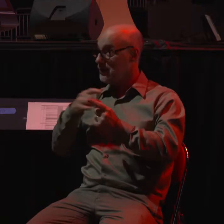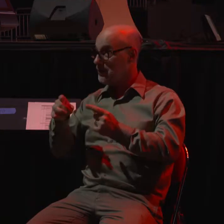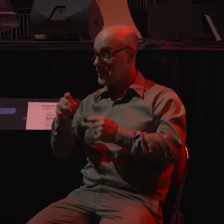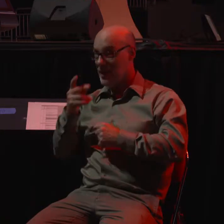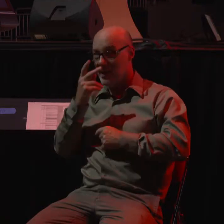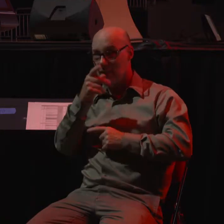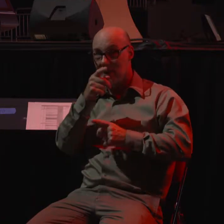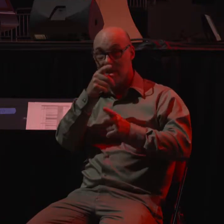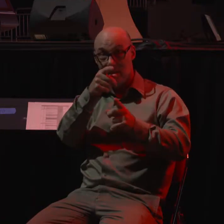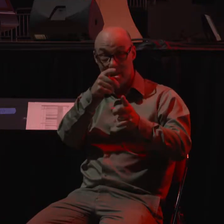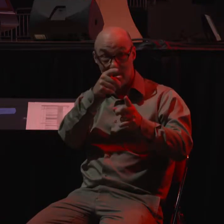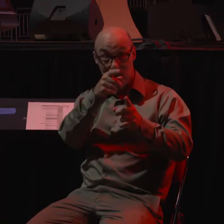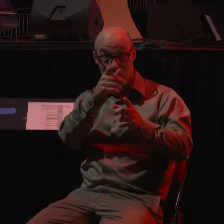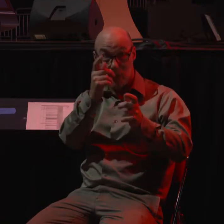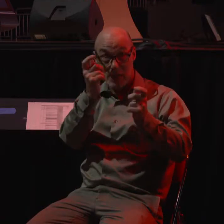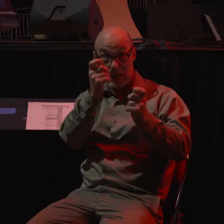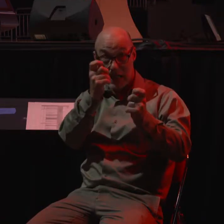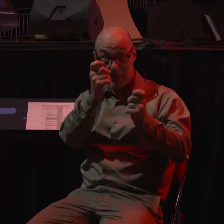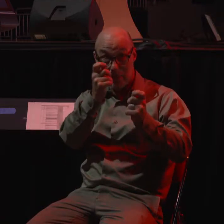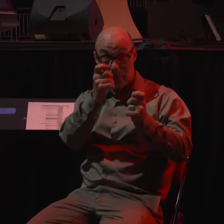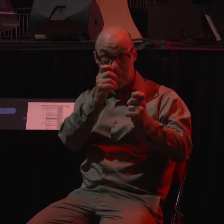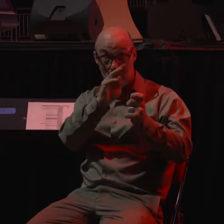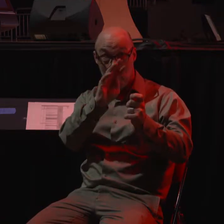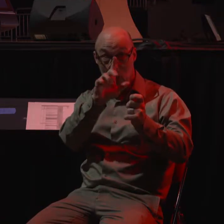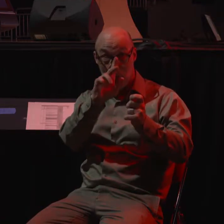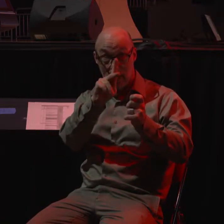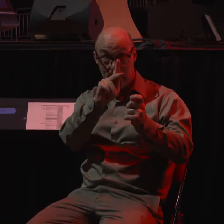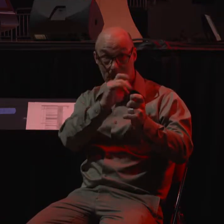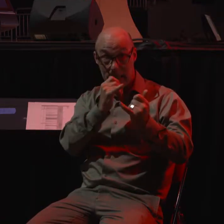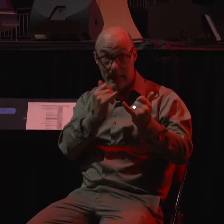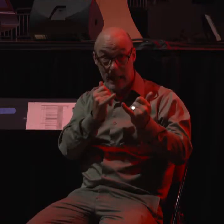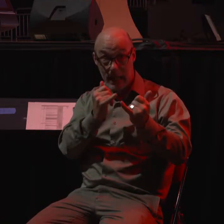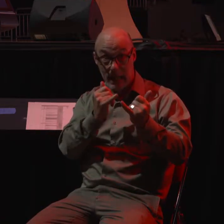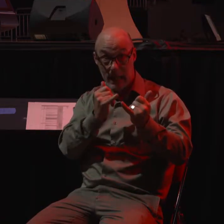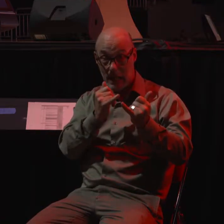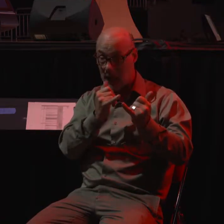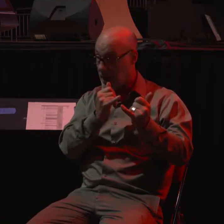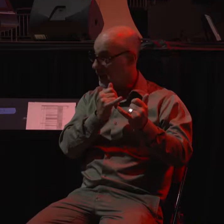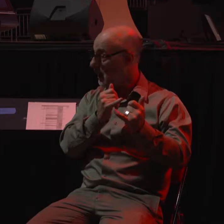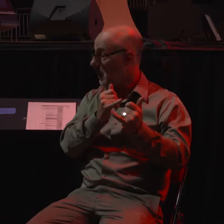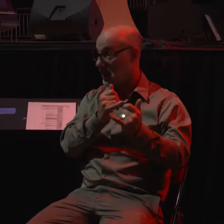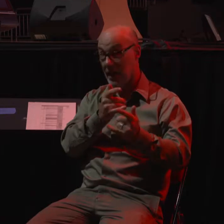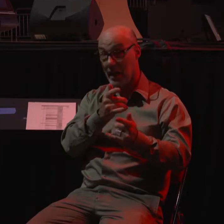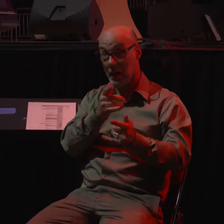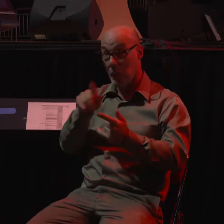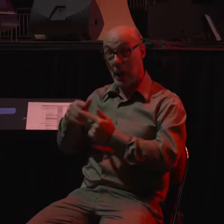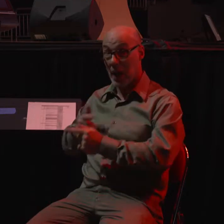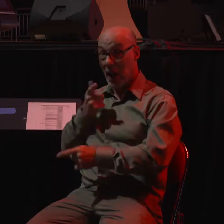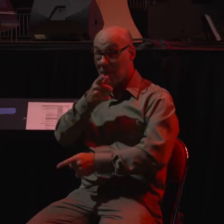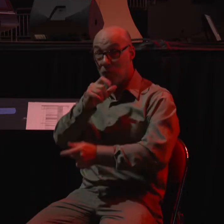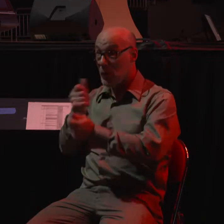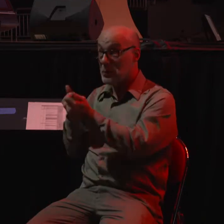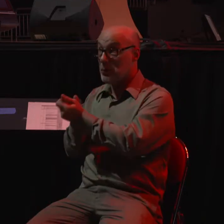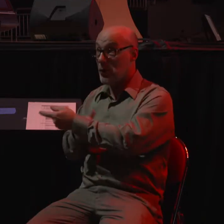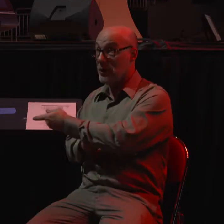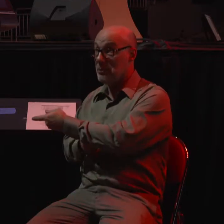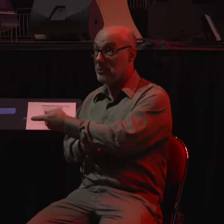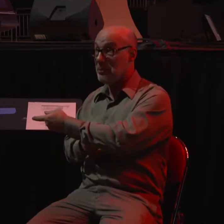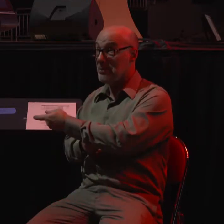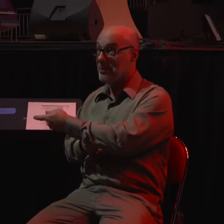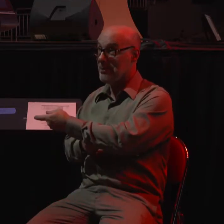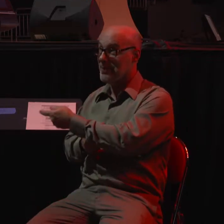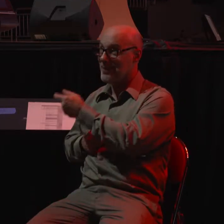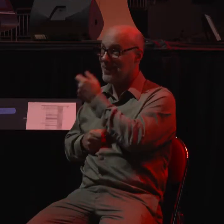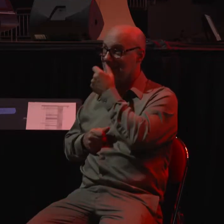today, a lot of them that are older didn't support him when he was alive, and a lot of them that are younger wouldn't support